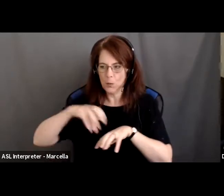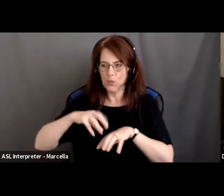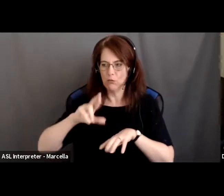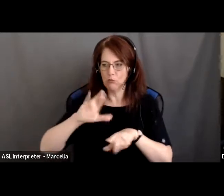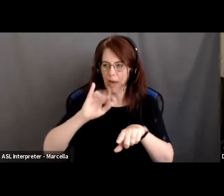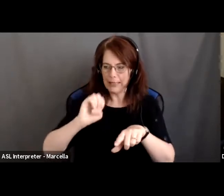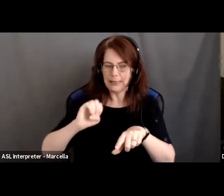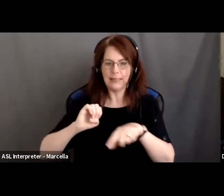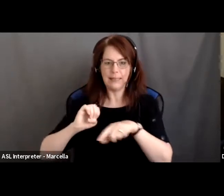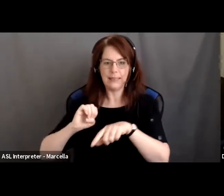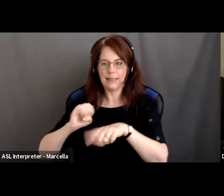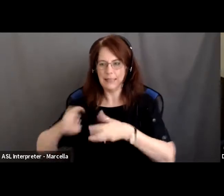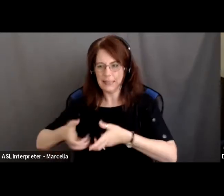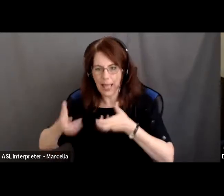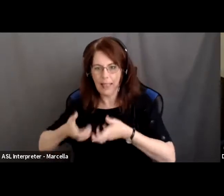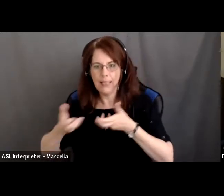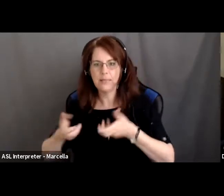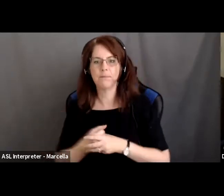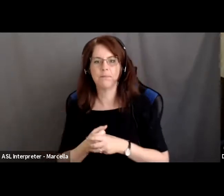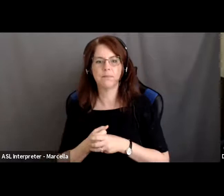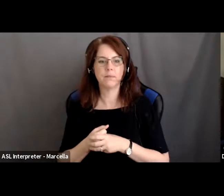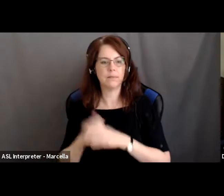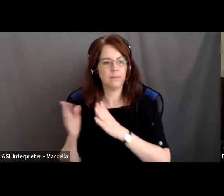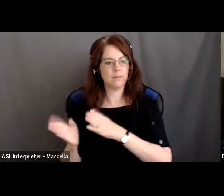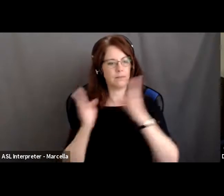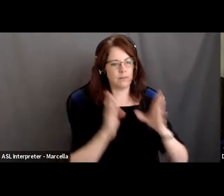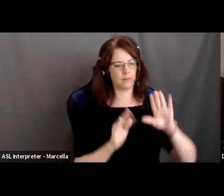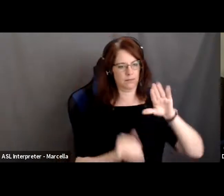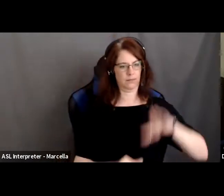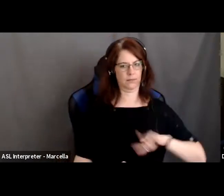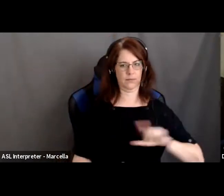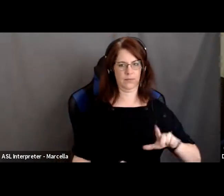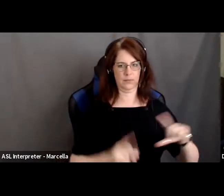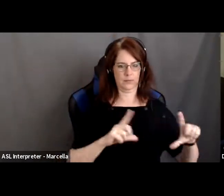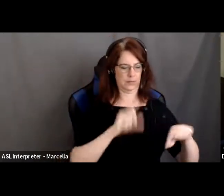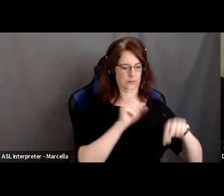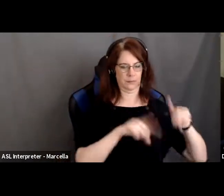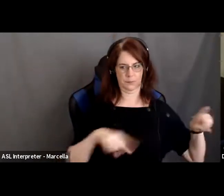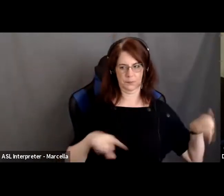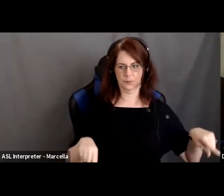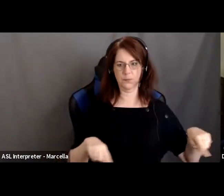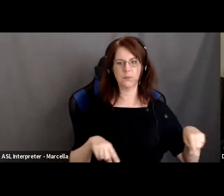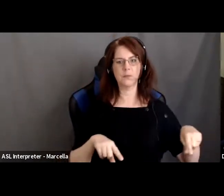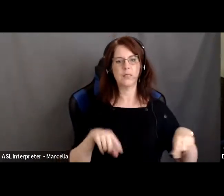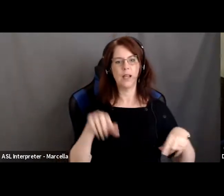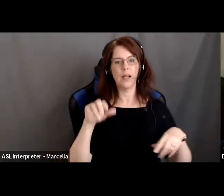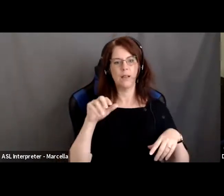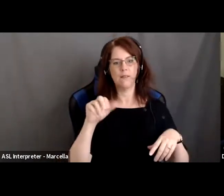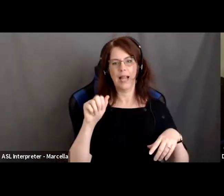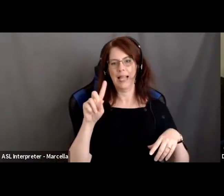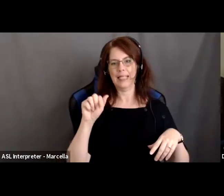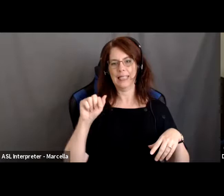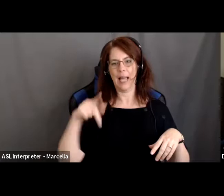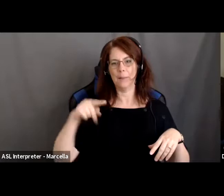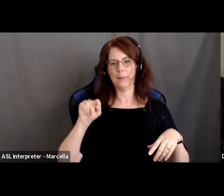rice and a salad. In the lower left-hand corner, we have a variety of adapted